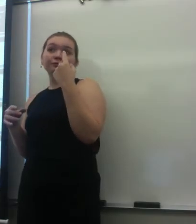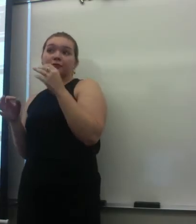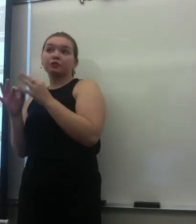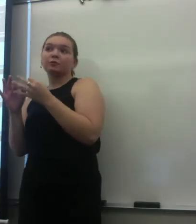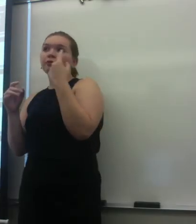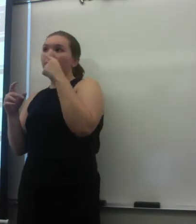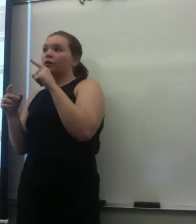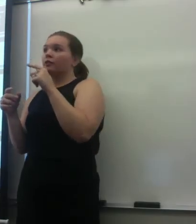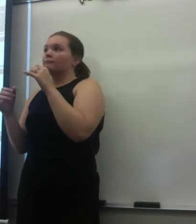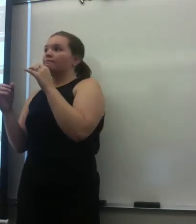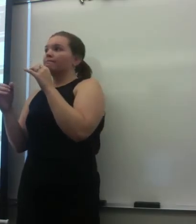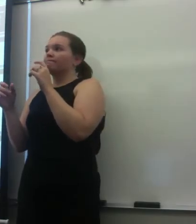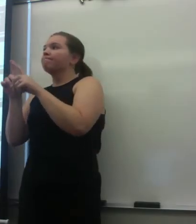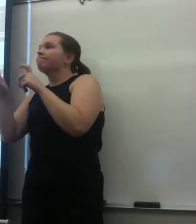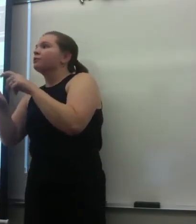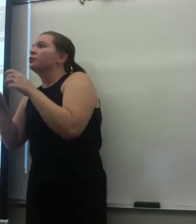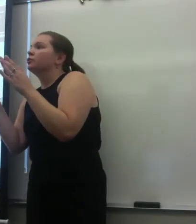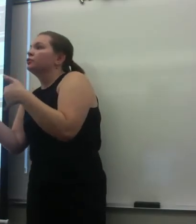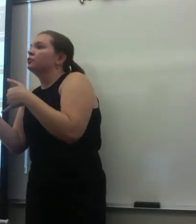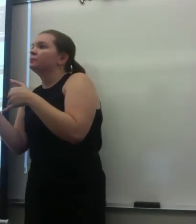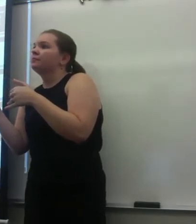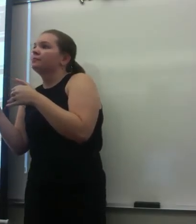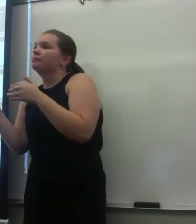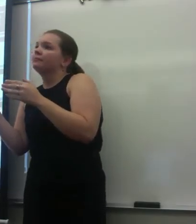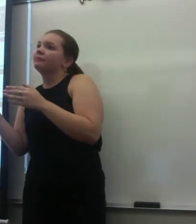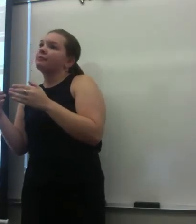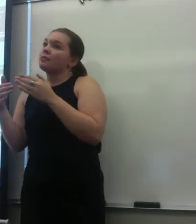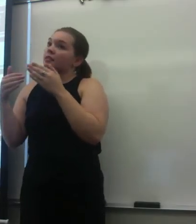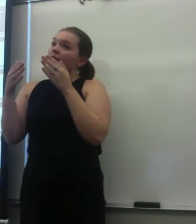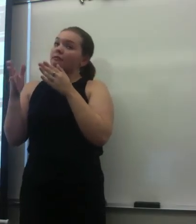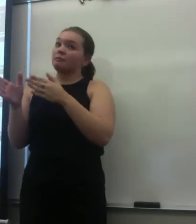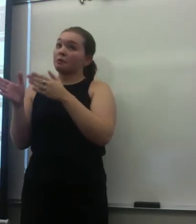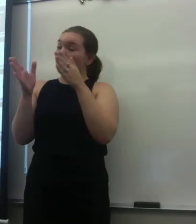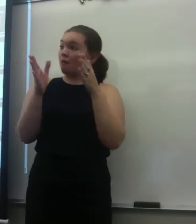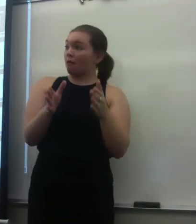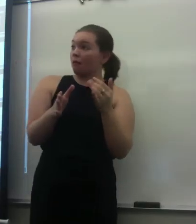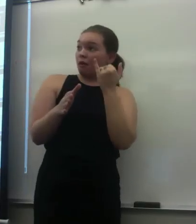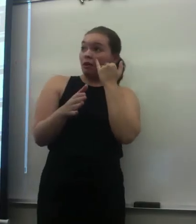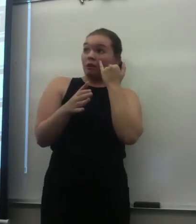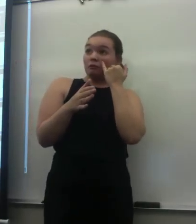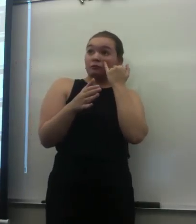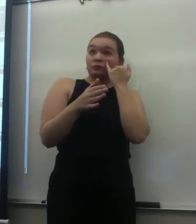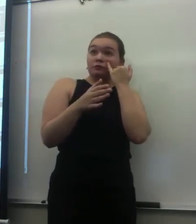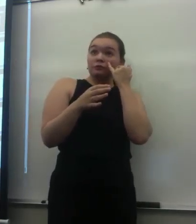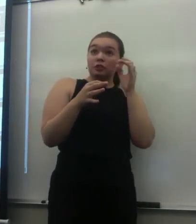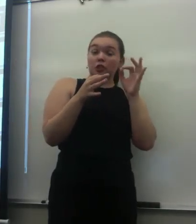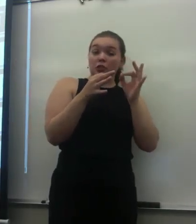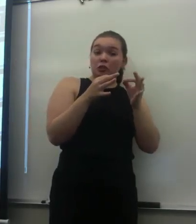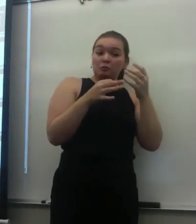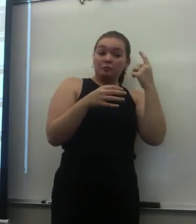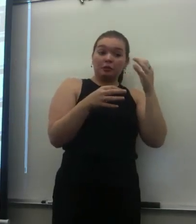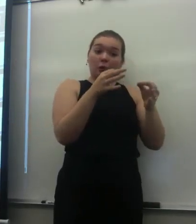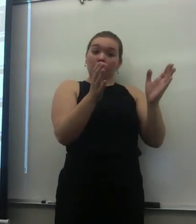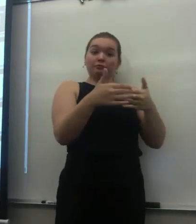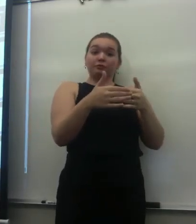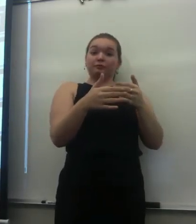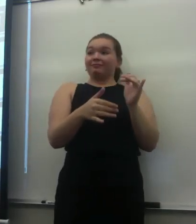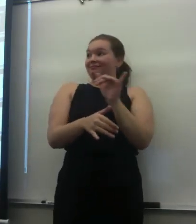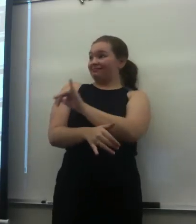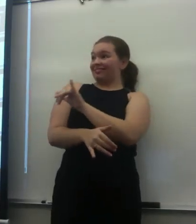interpret anything else from there on out. Because if you interpret in one situation, in one setting, you could become